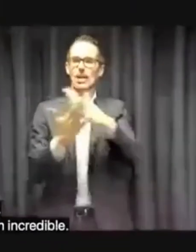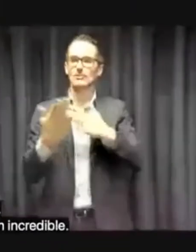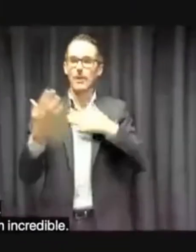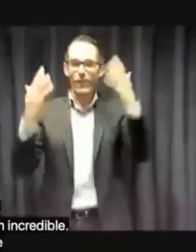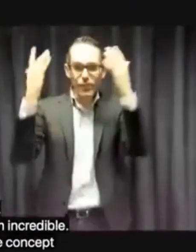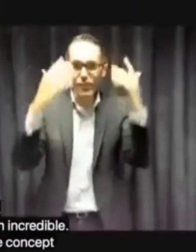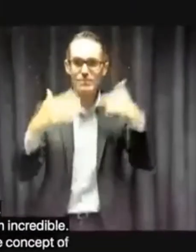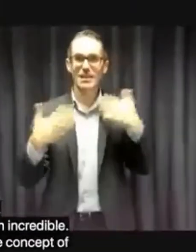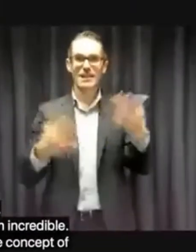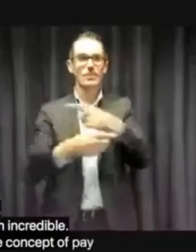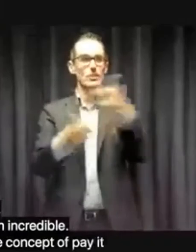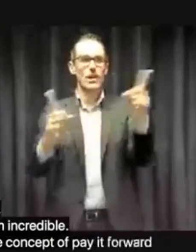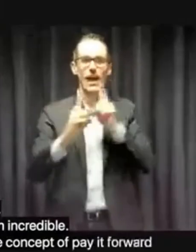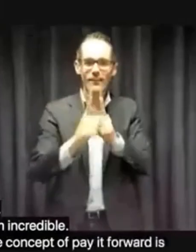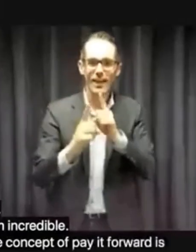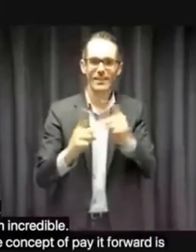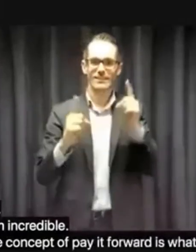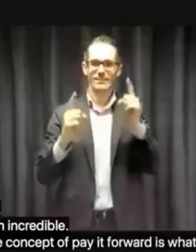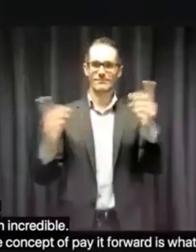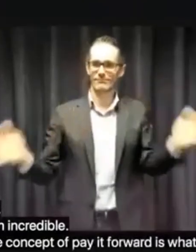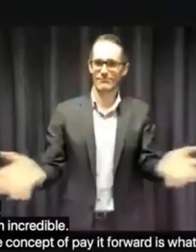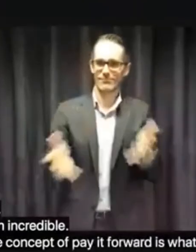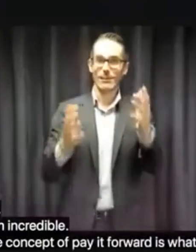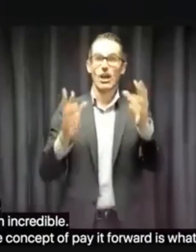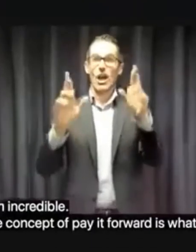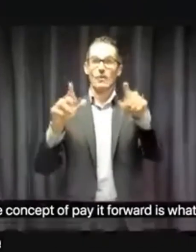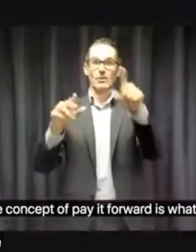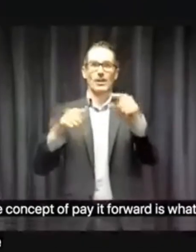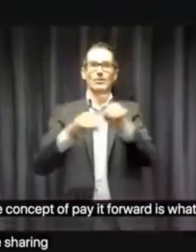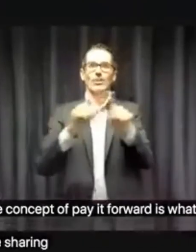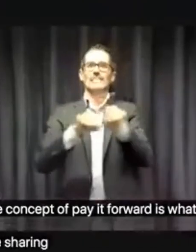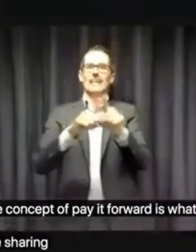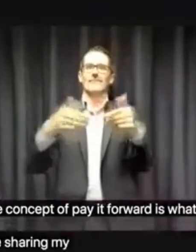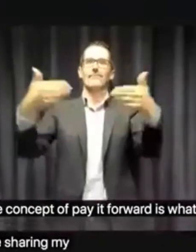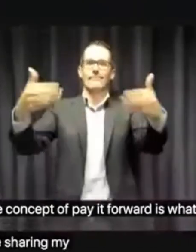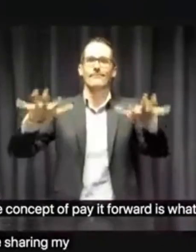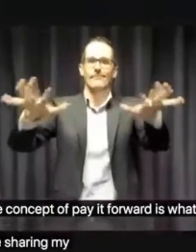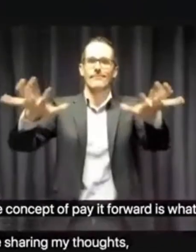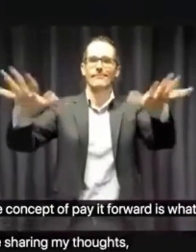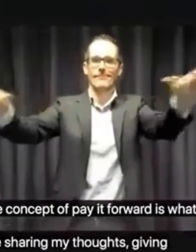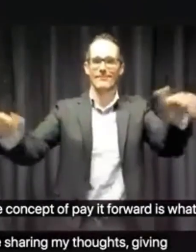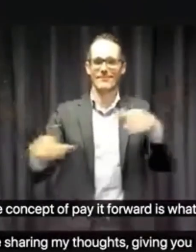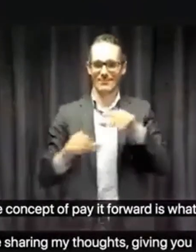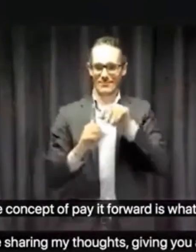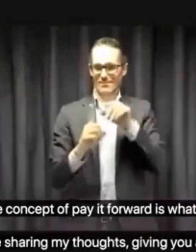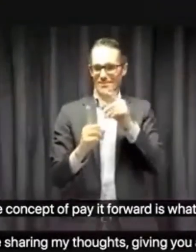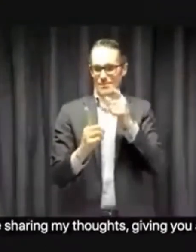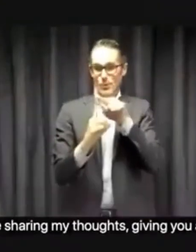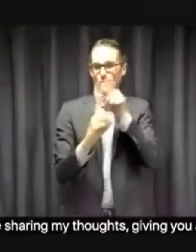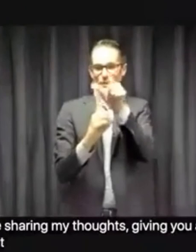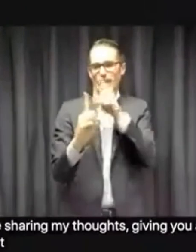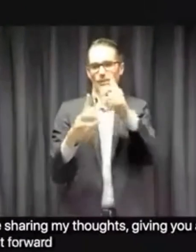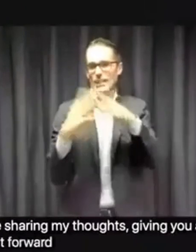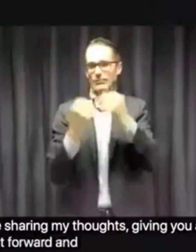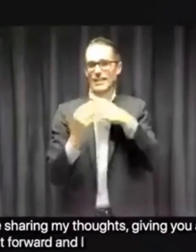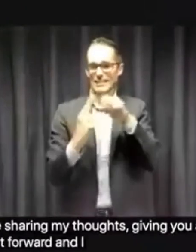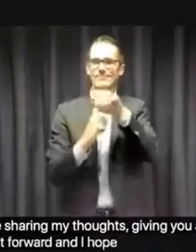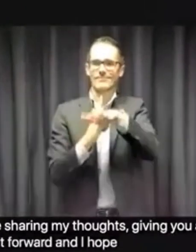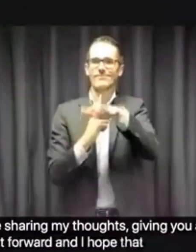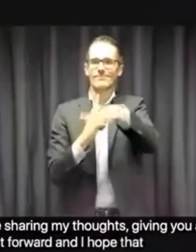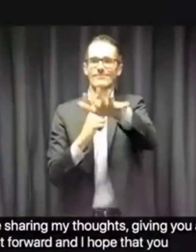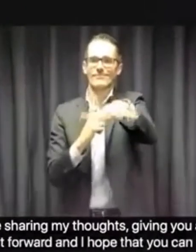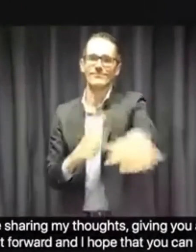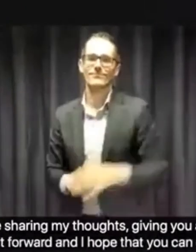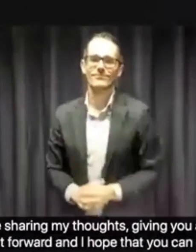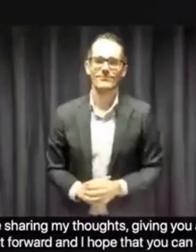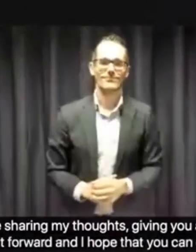doing. I'm here, I'm sharing my thoughts, I'm giving you advice, paying it forward, and I hope that you can do that for others into the future. One